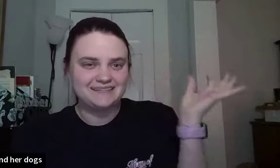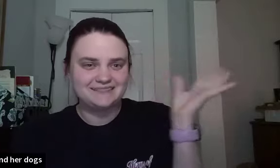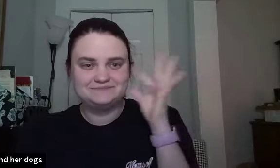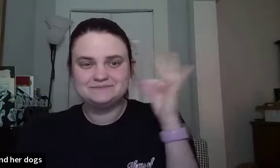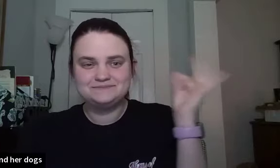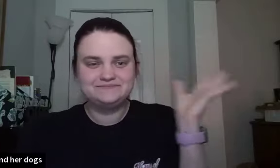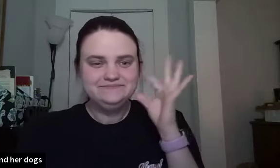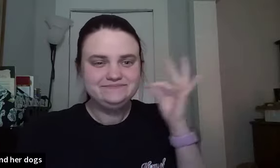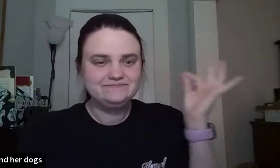Cat.